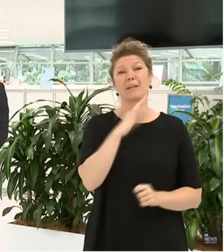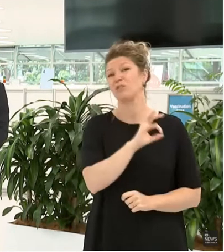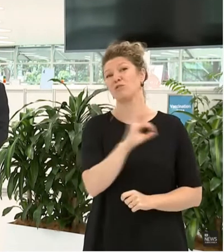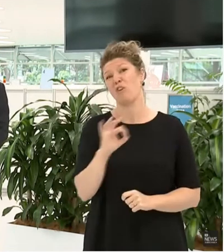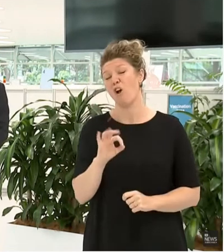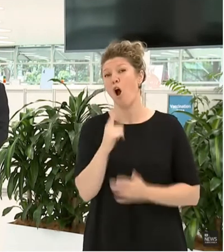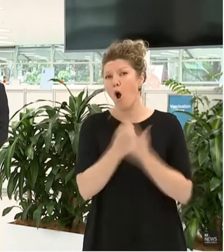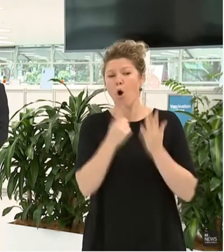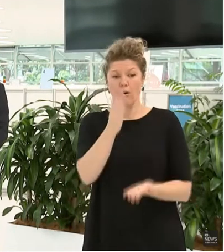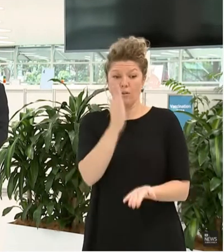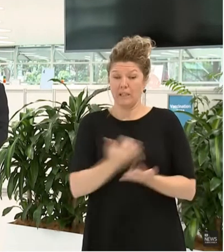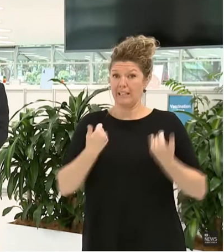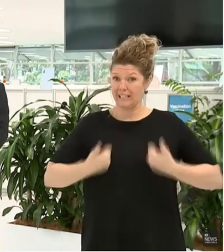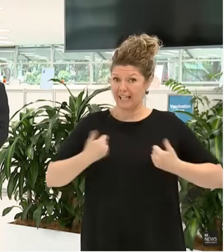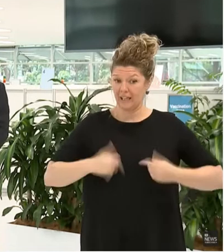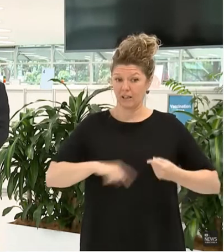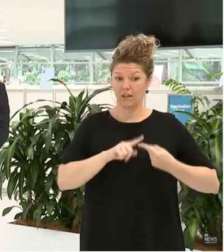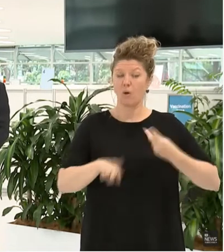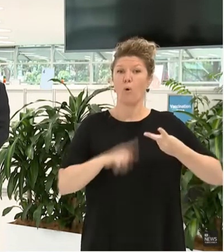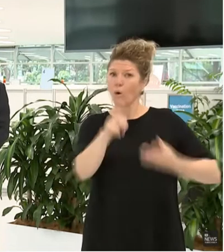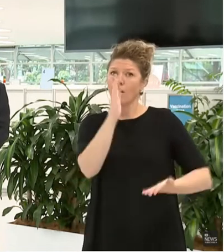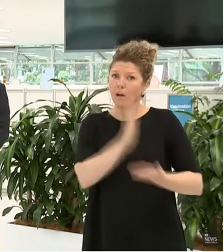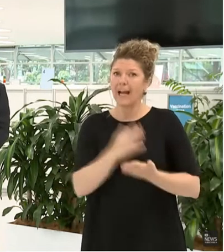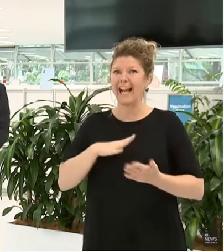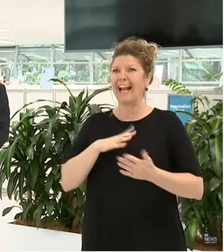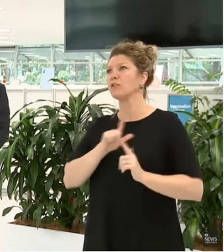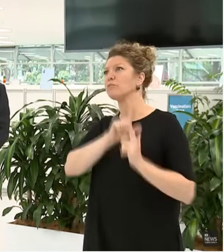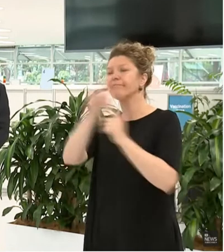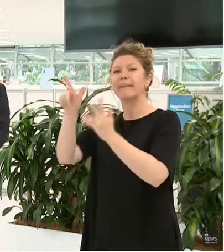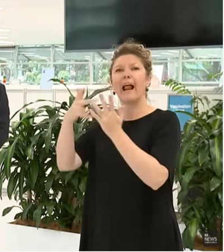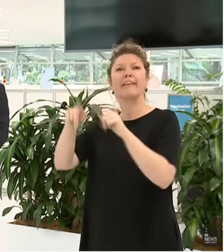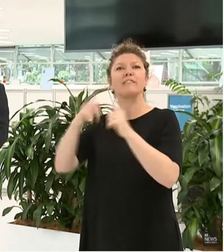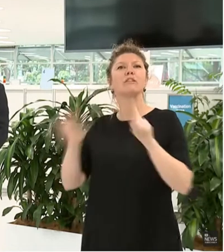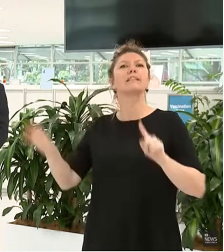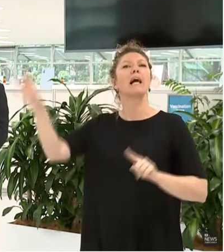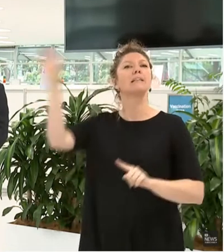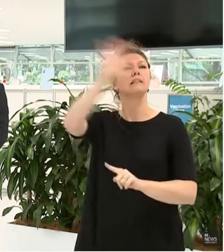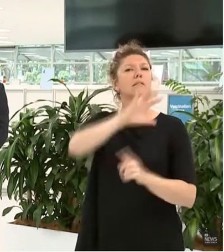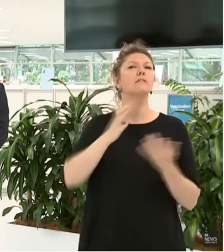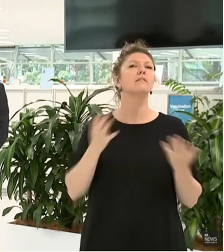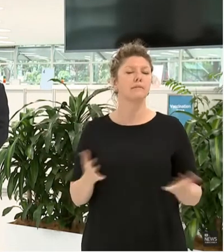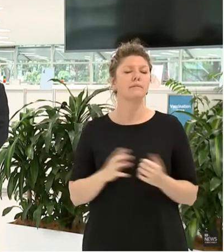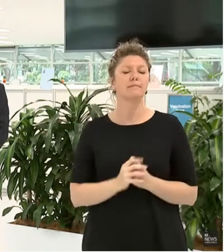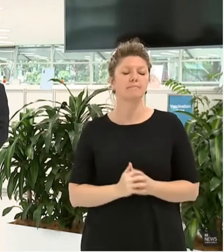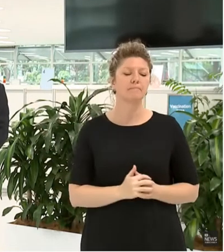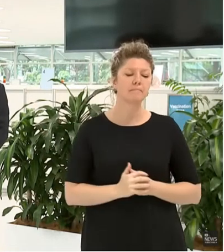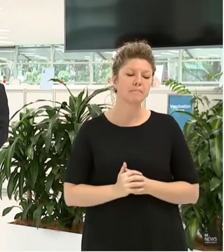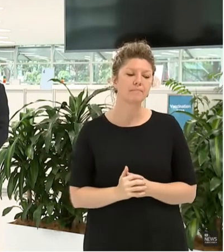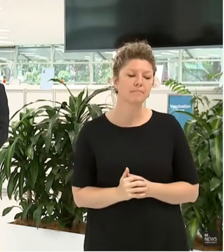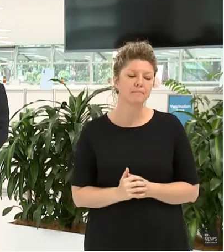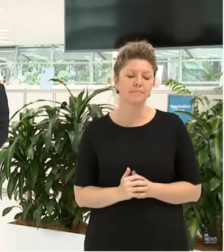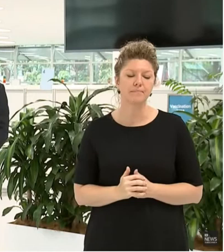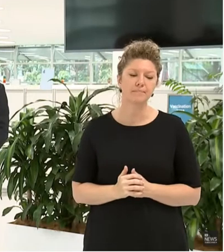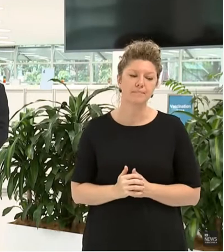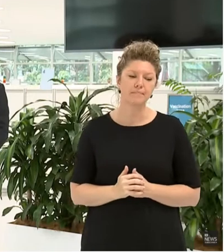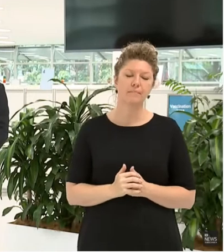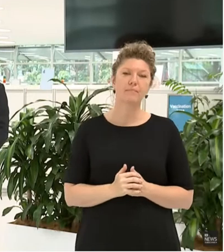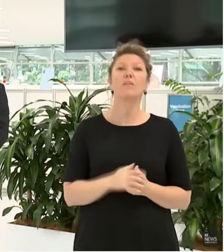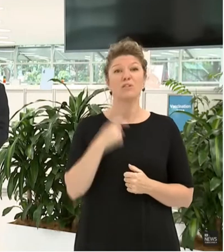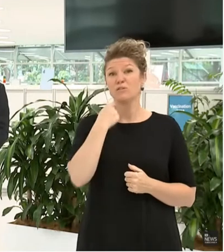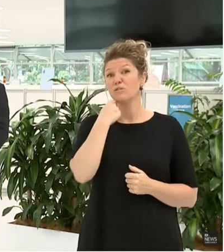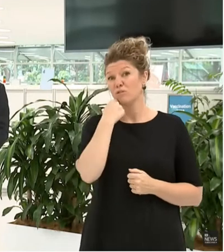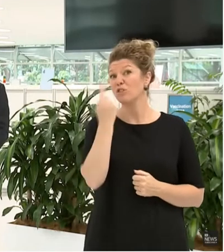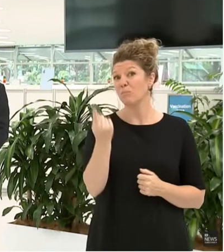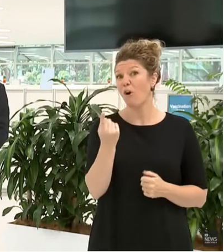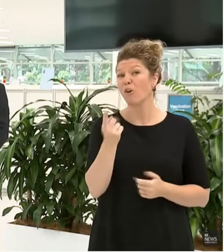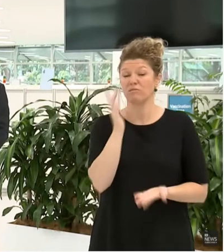in the queue from somebody who needs a test. In addition, today from tomorrow, obviously QR codes will be